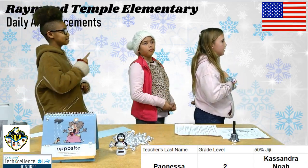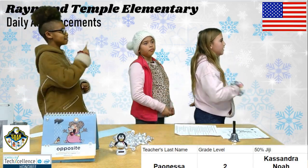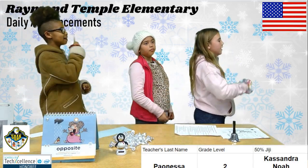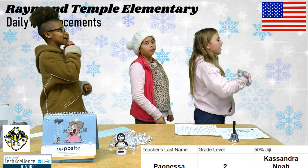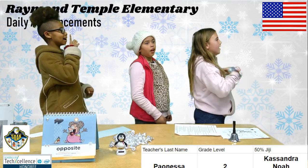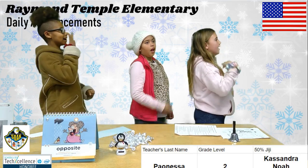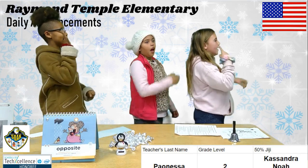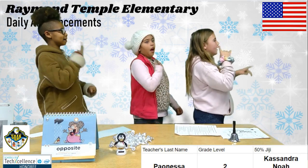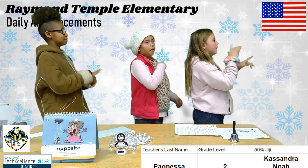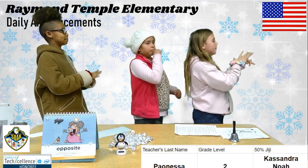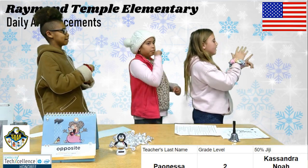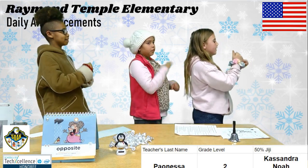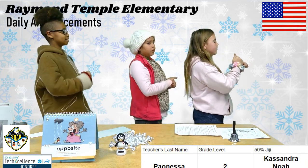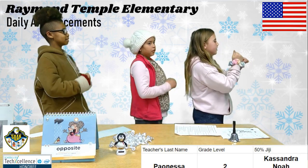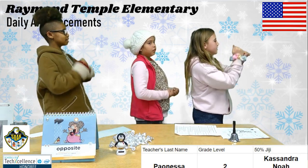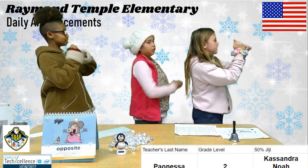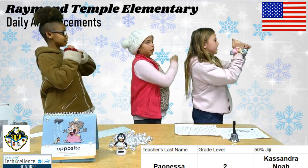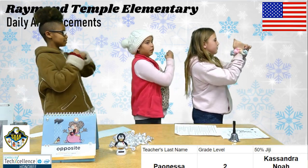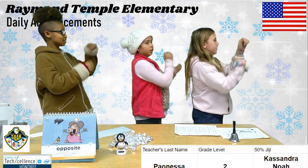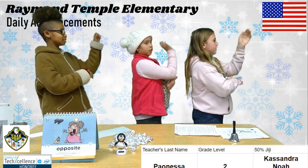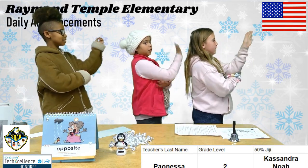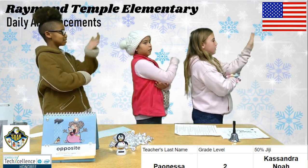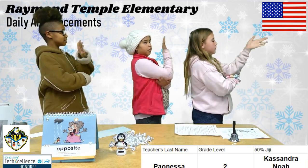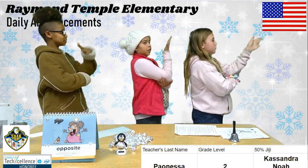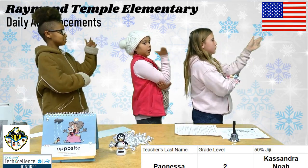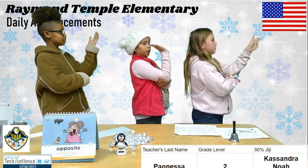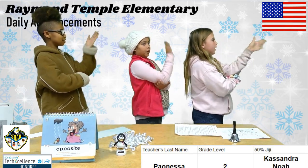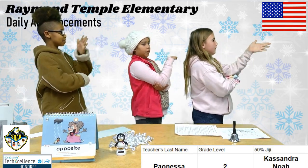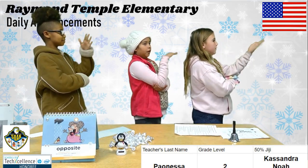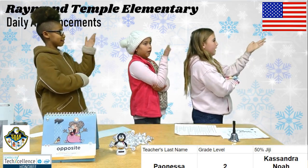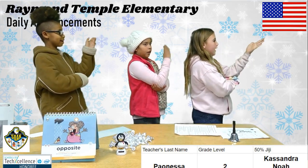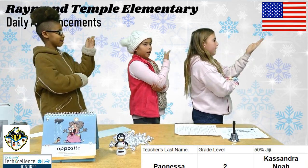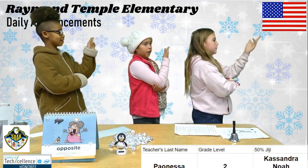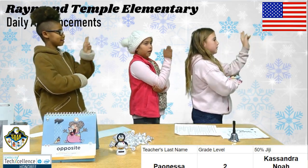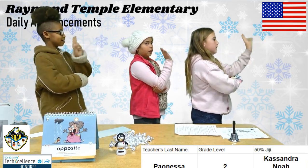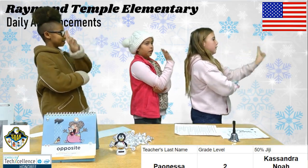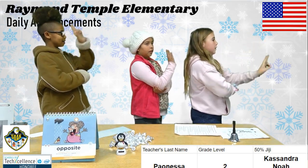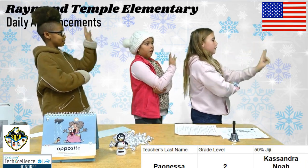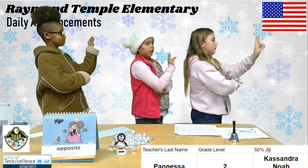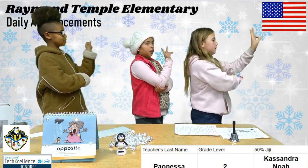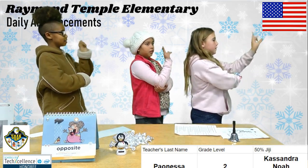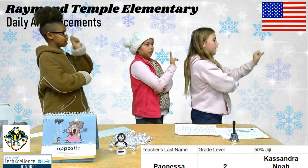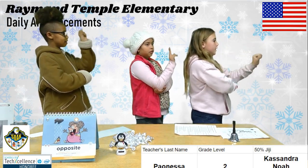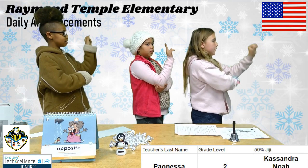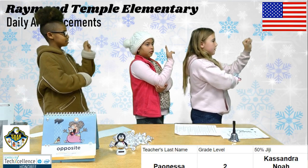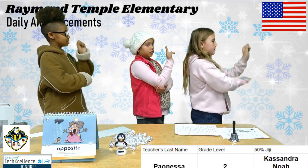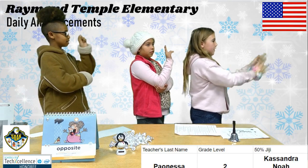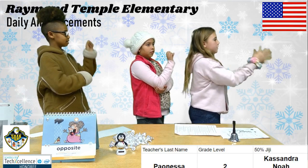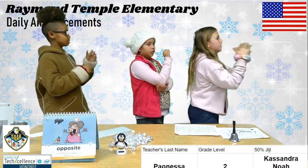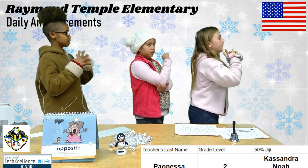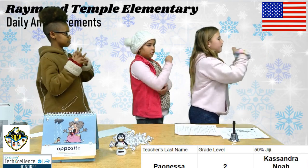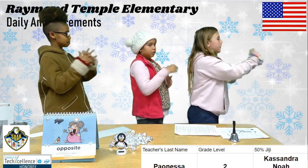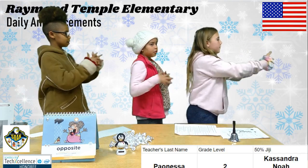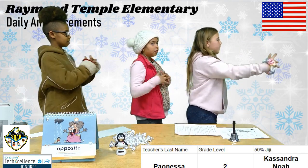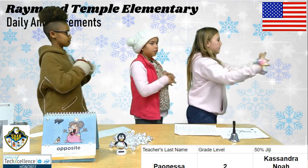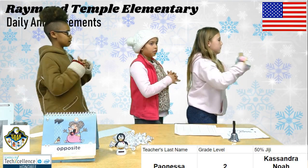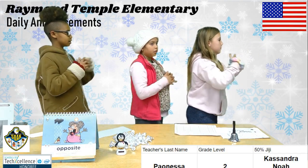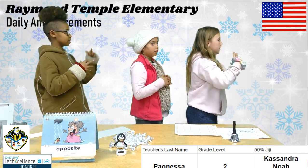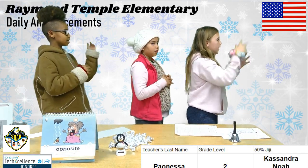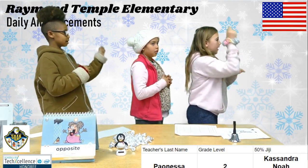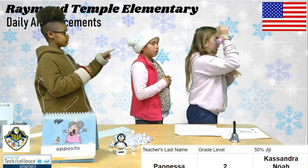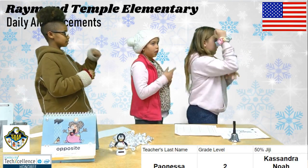Begin. I pledge allegiance to the flag of the United States of